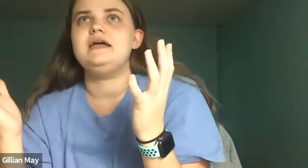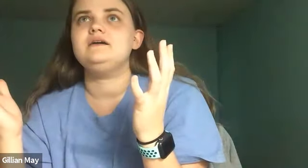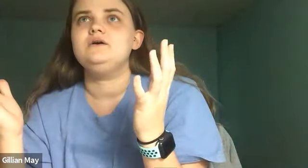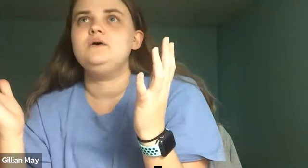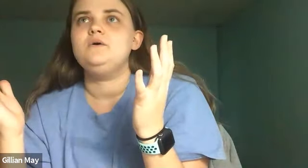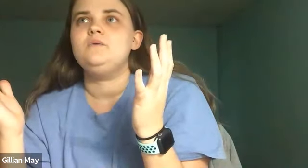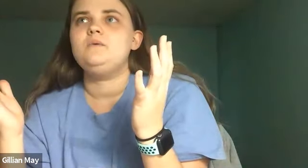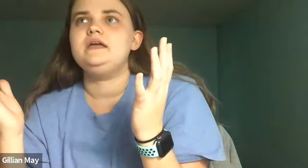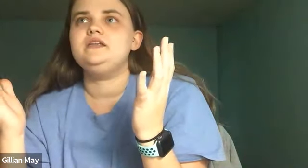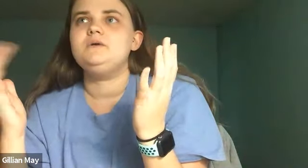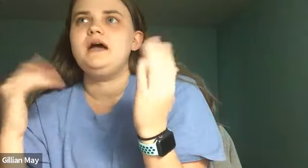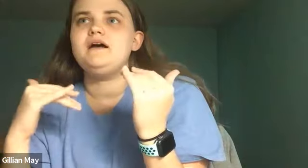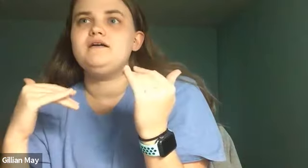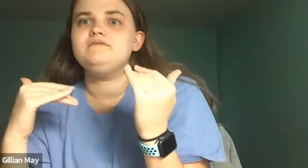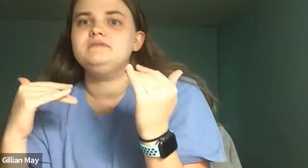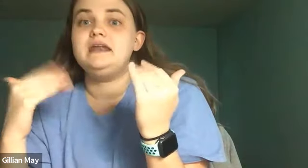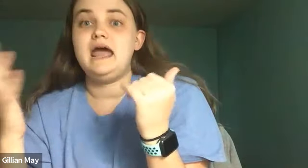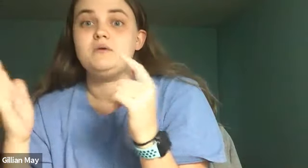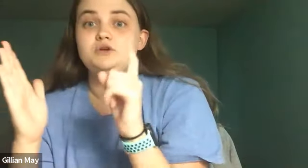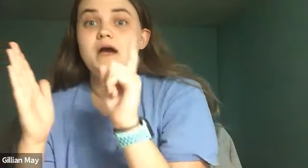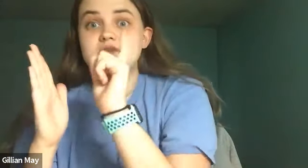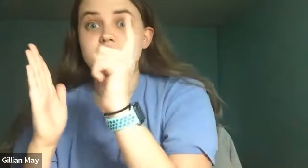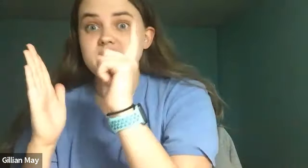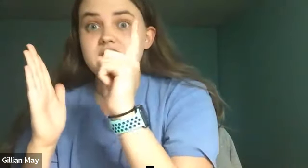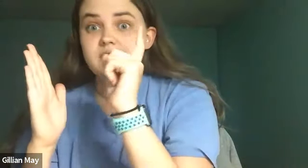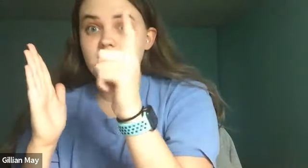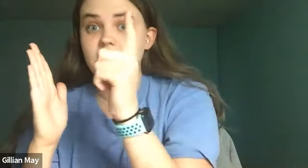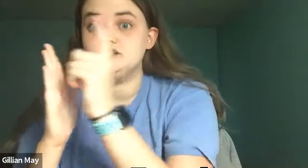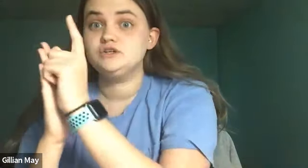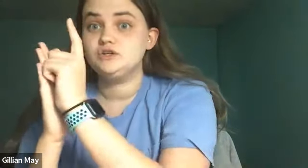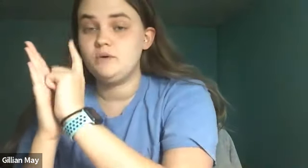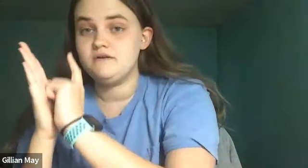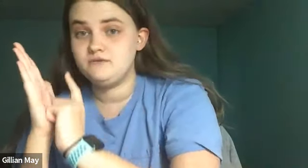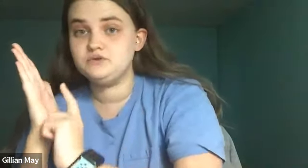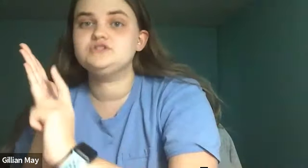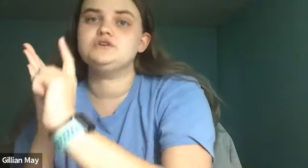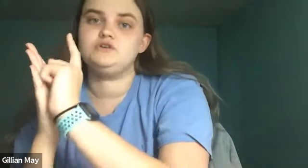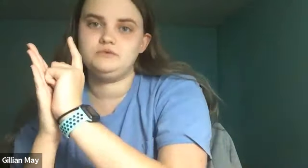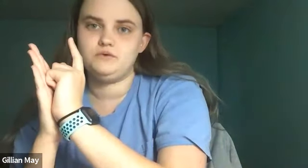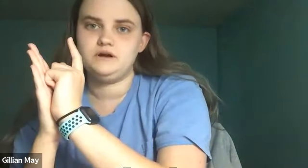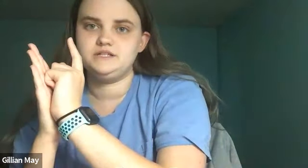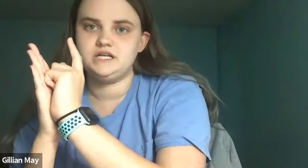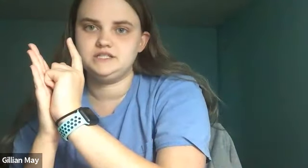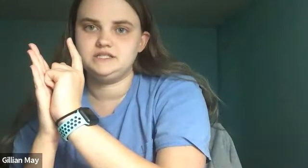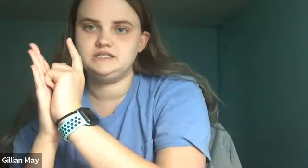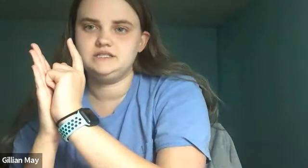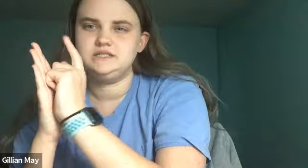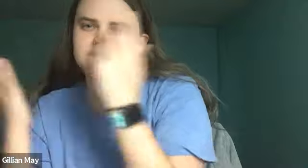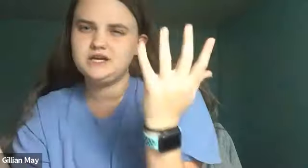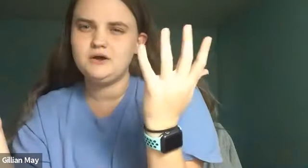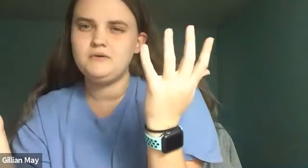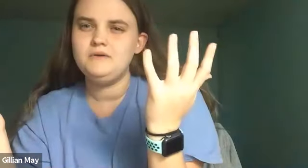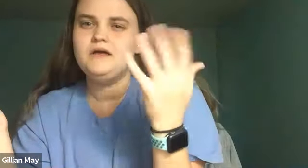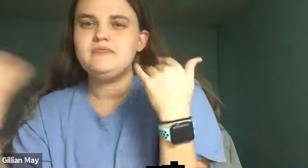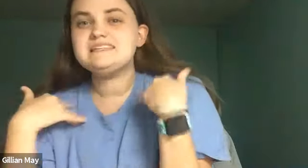like when you have an hour, you have the big hand go a full circle before it changes. You know, that's how